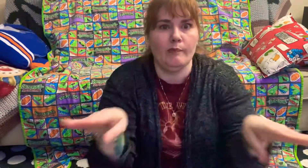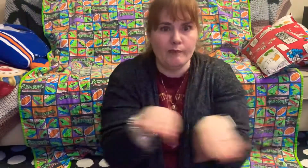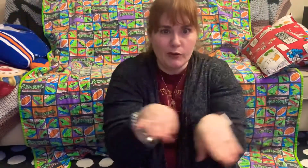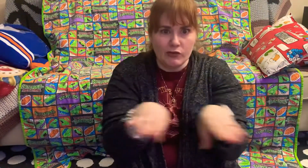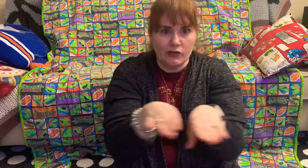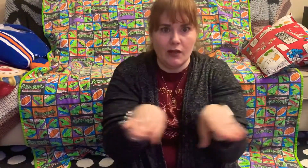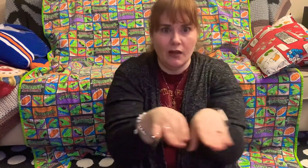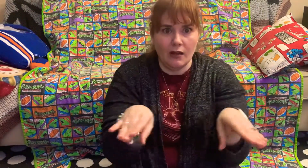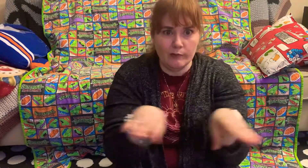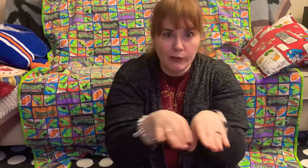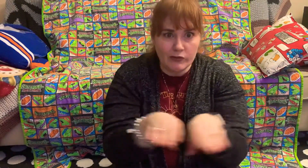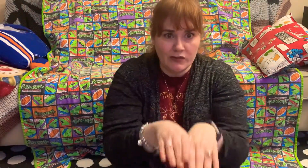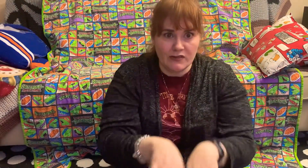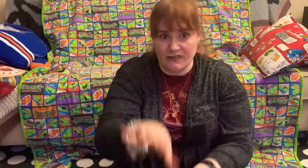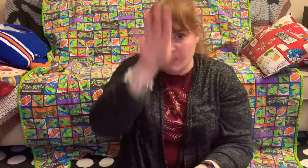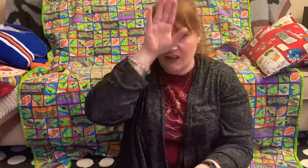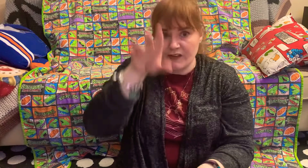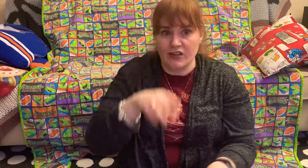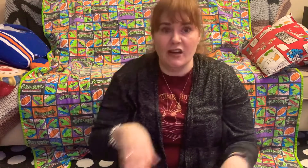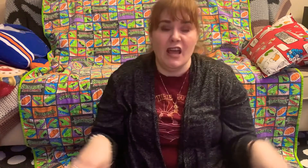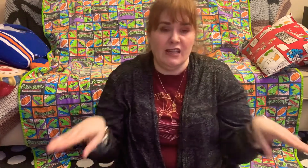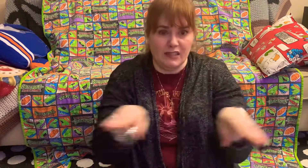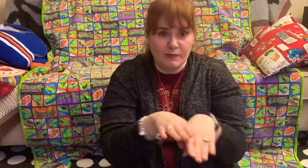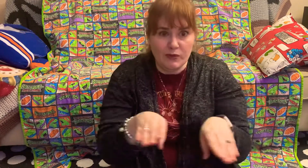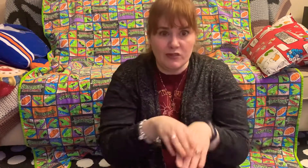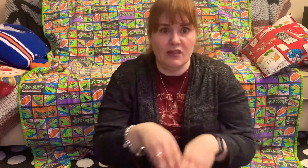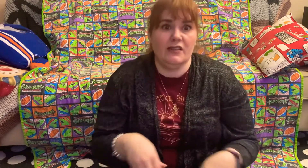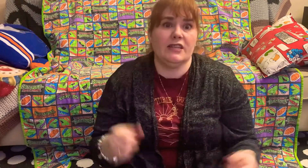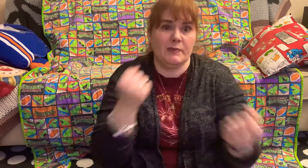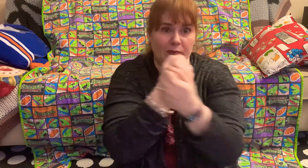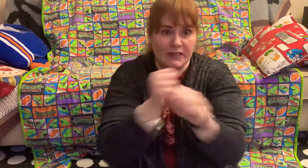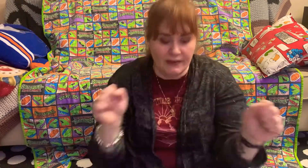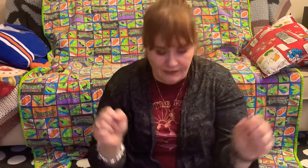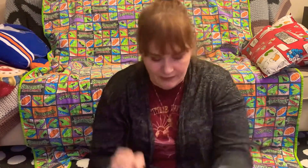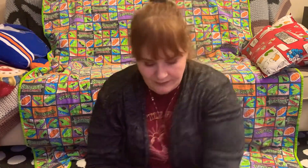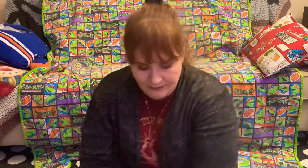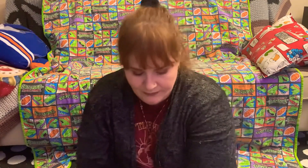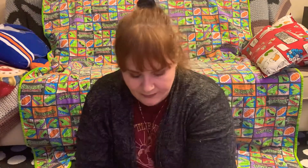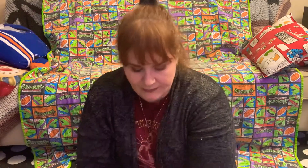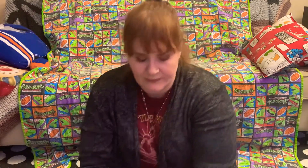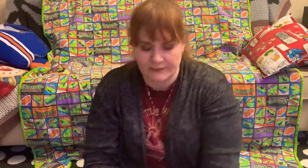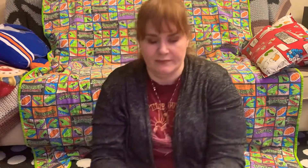Boots, boots. The firefighter needs boots to keep him safe.